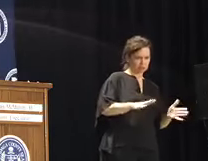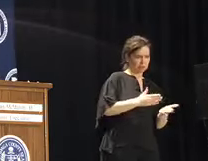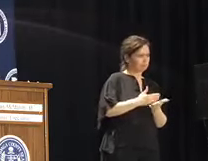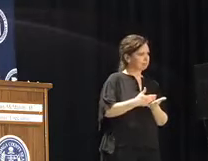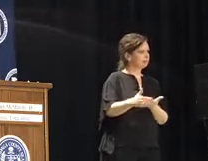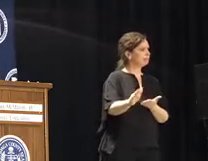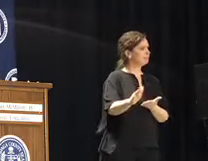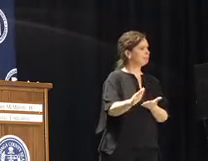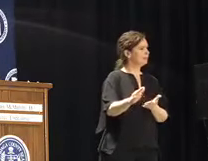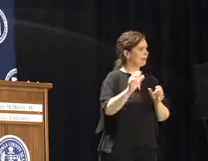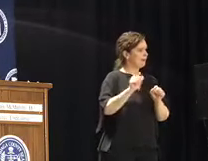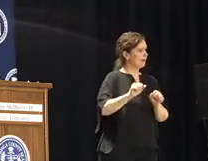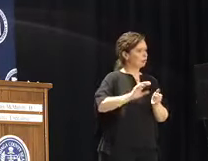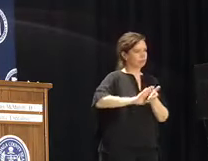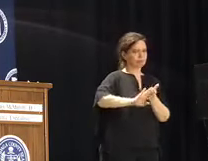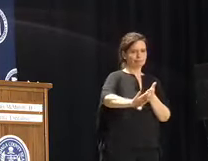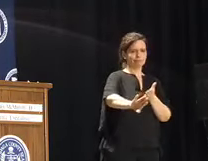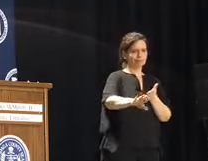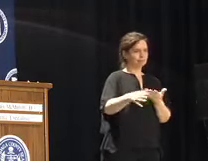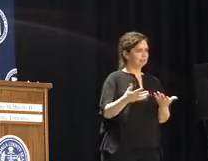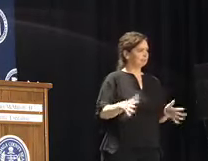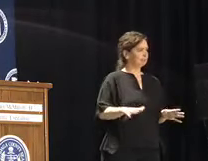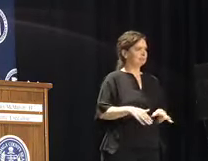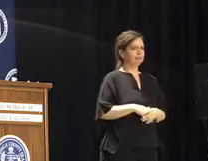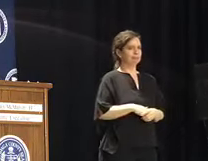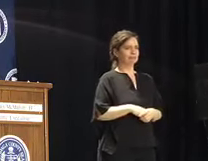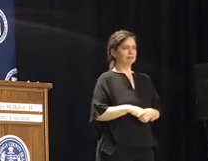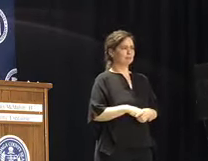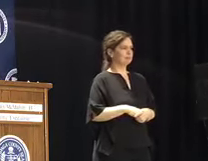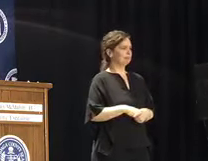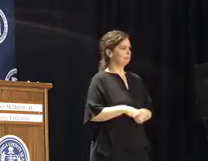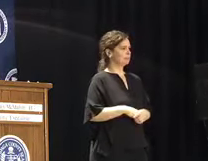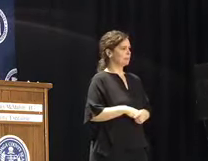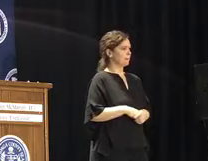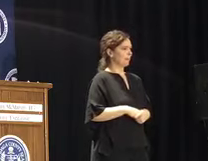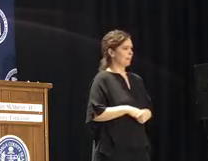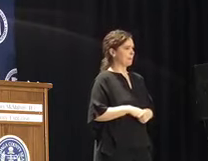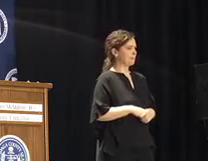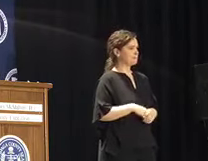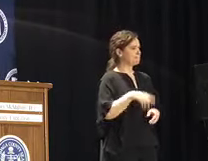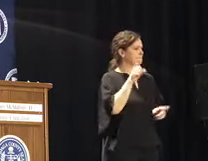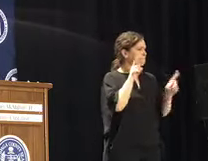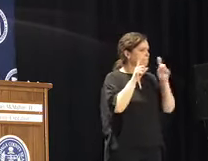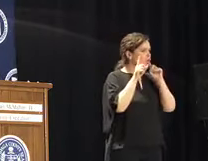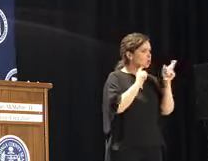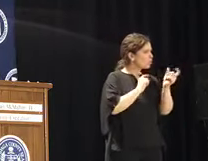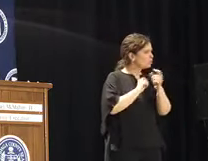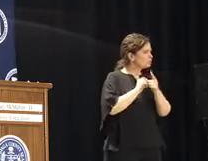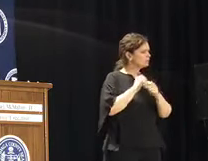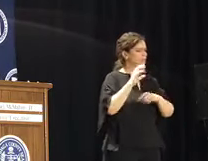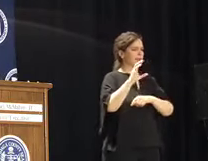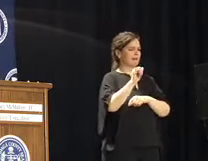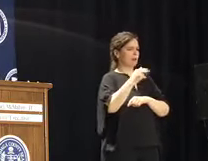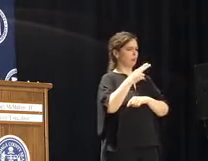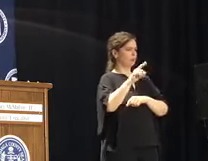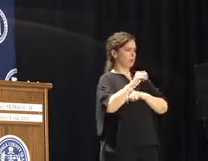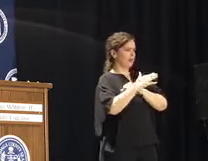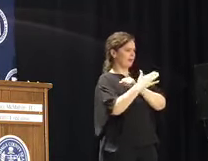heard from a viewer in Cayuga County whose wife was tested at the community health center, got a negative